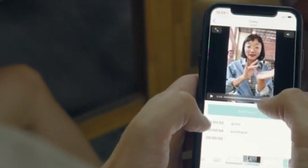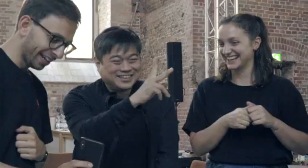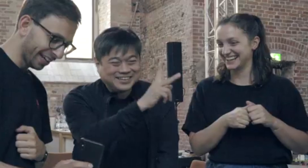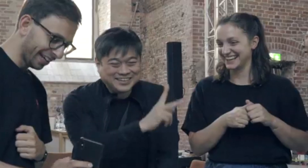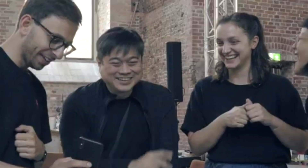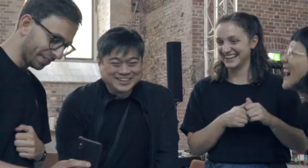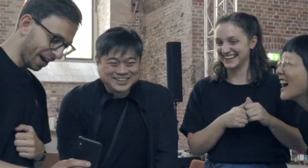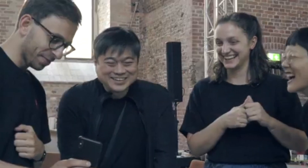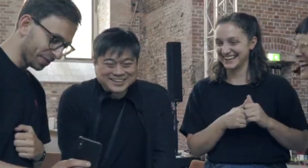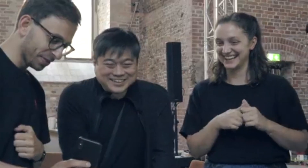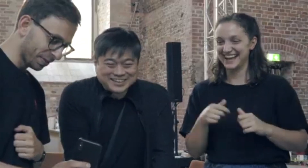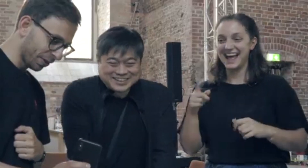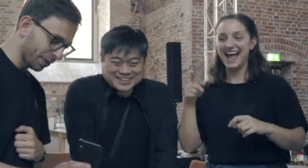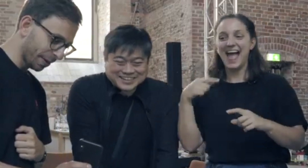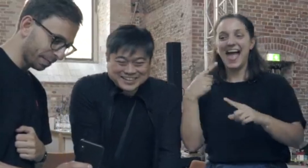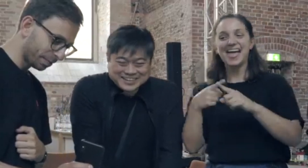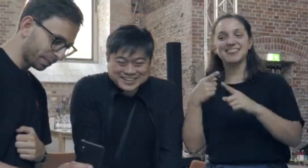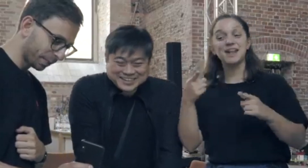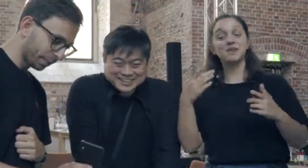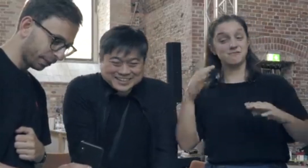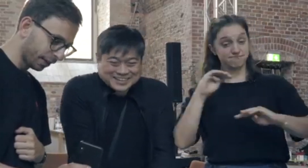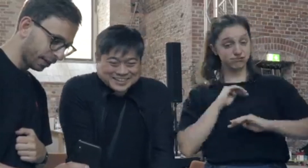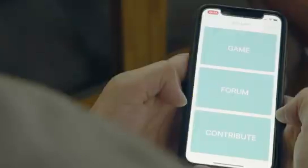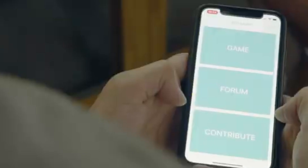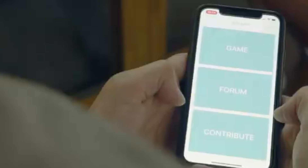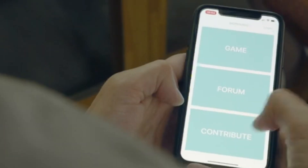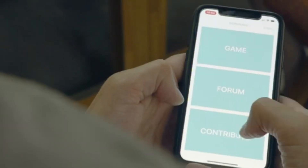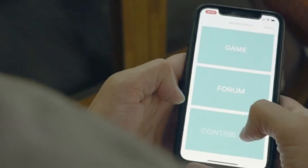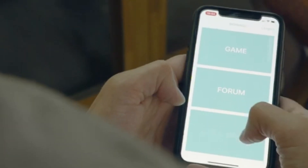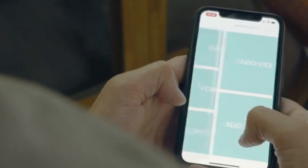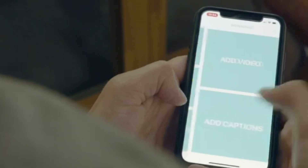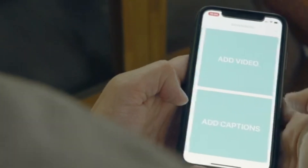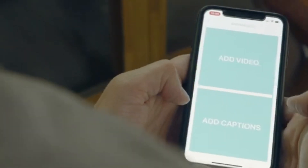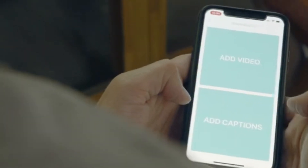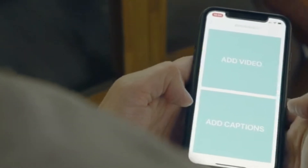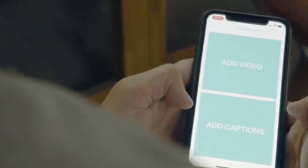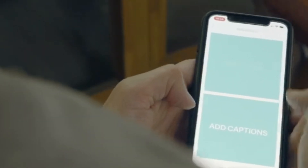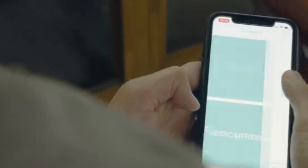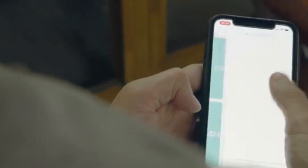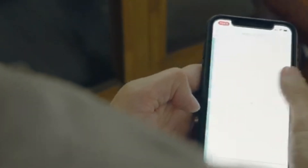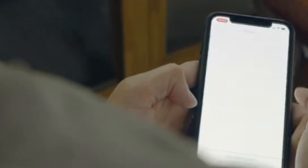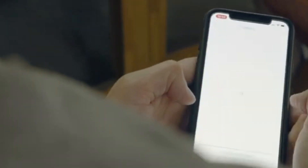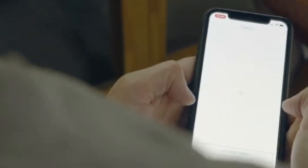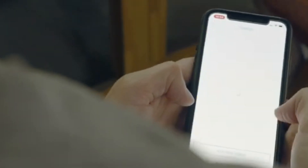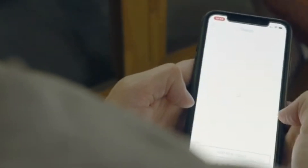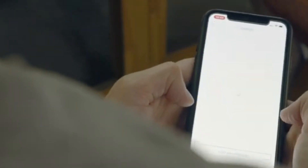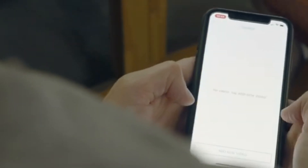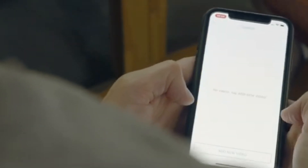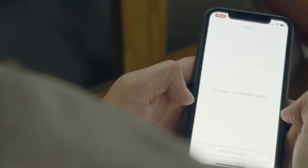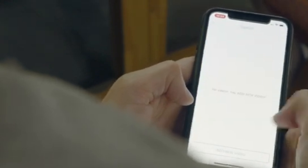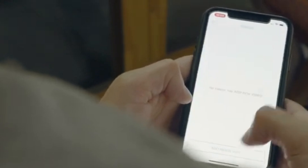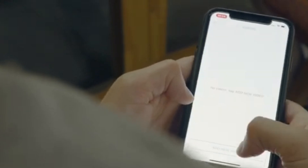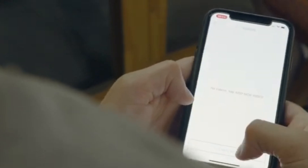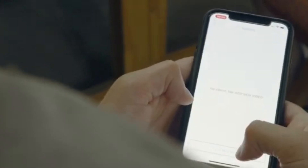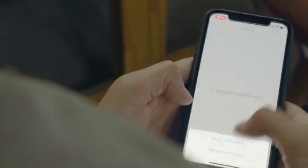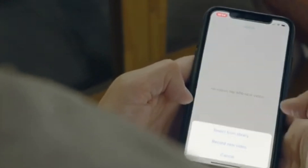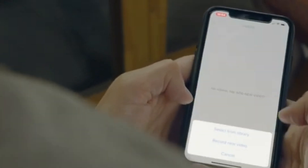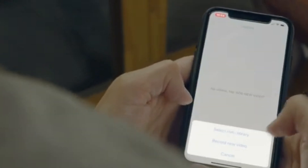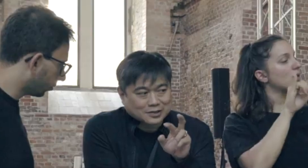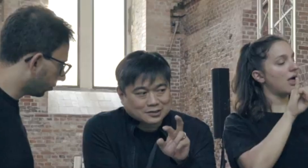and a Brit might both speak English, but they argue over what chips mean. Now, with increasing advocacy and technology,